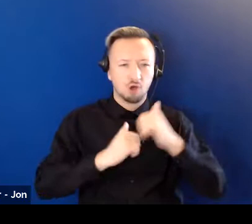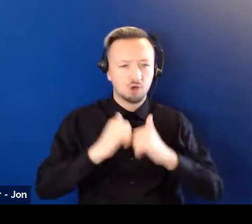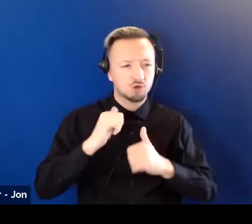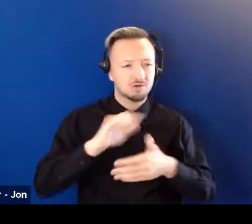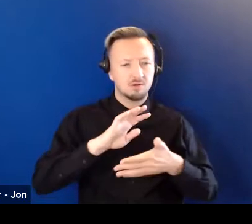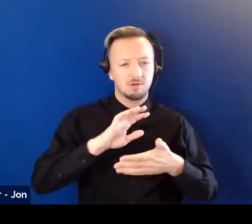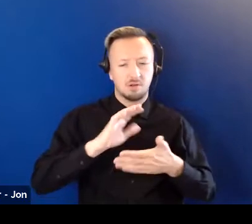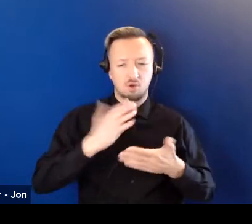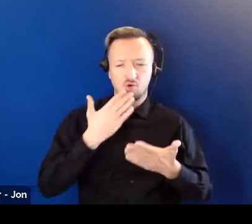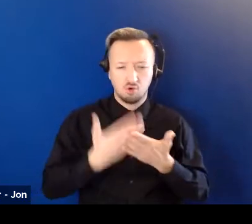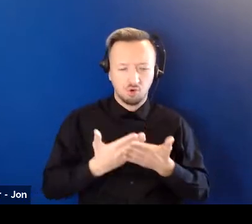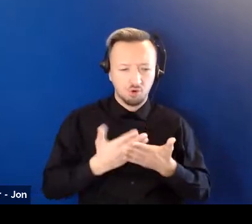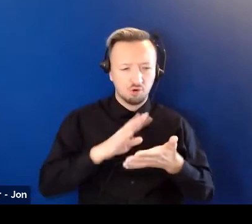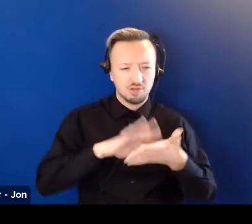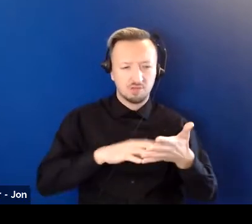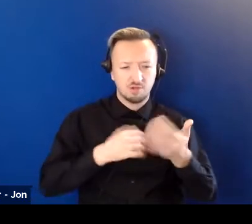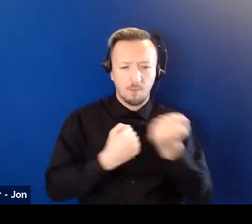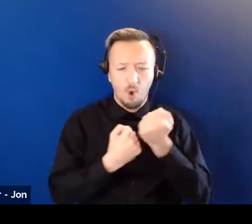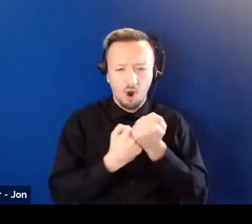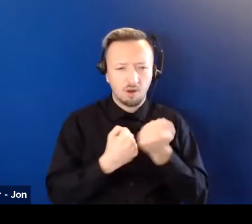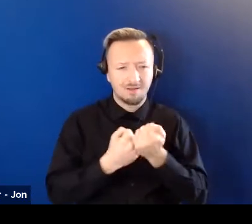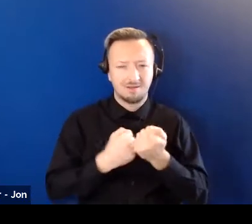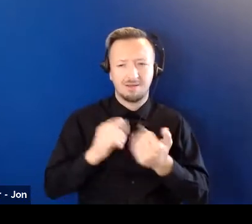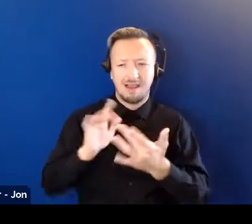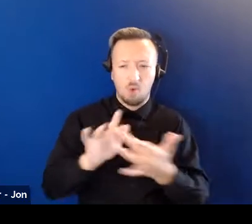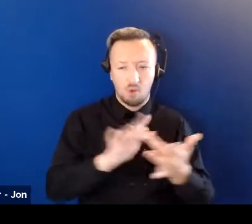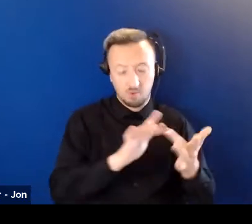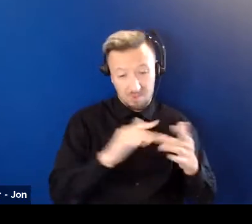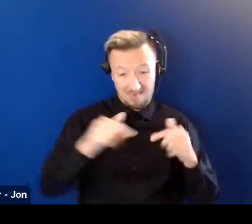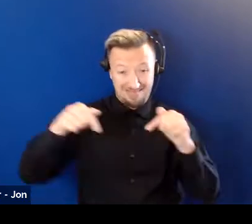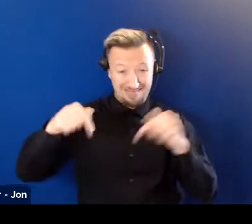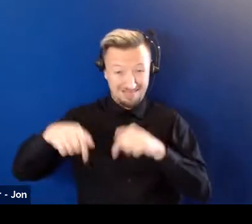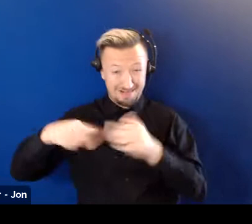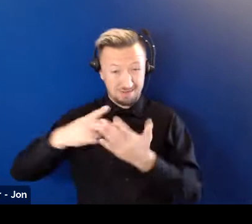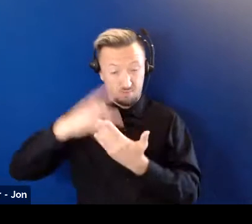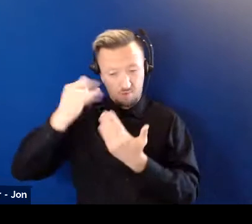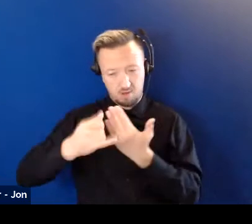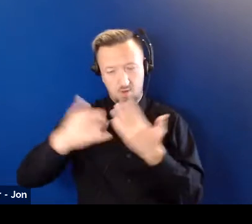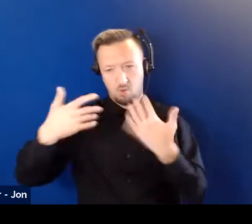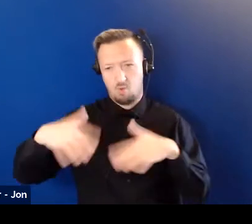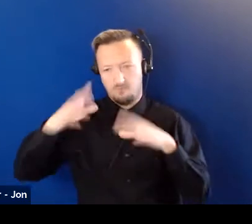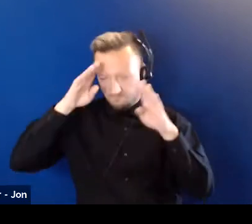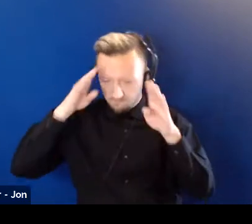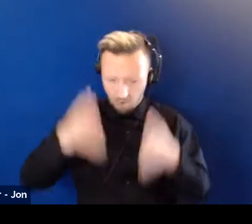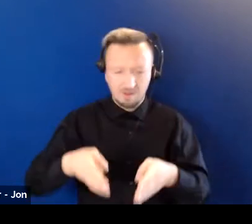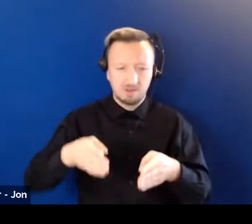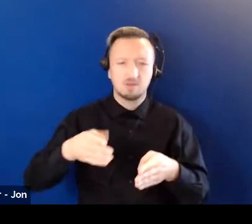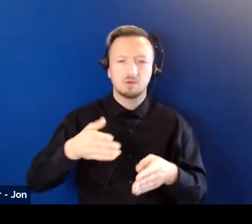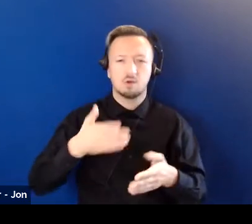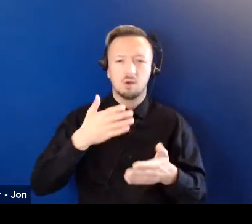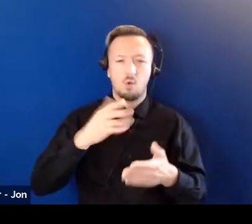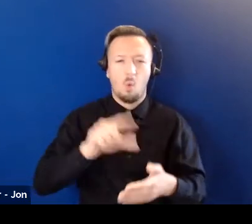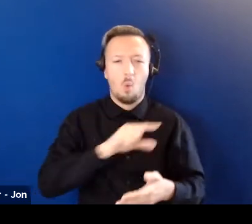support networks. And this project has really had a good focus on quality of life for